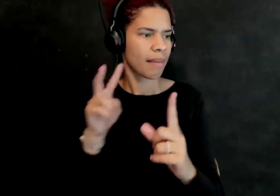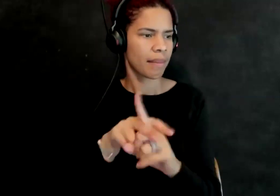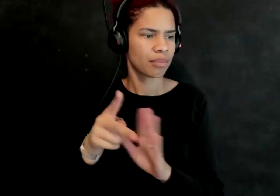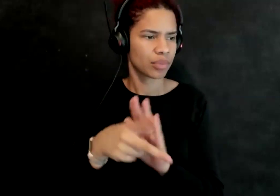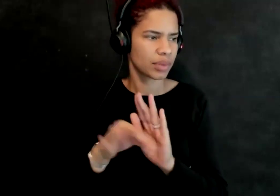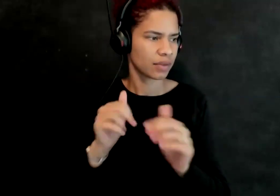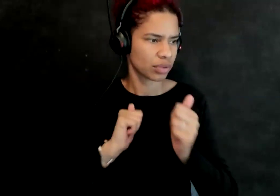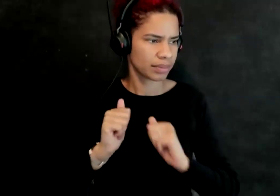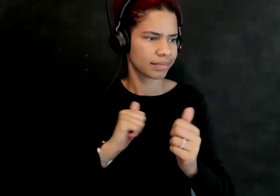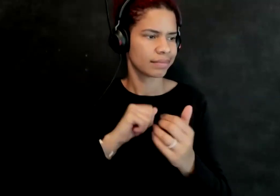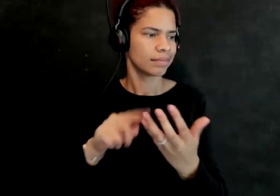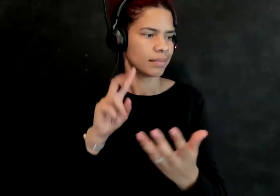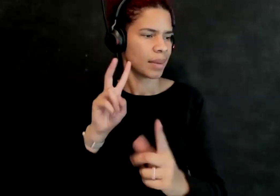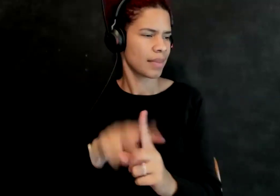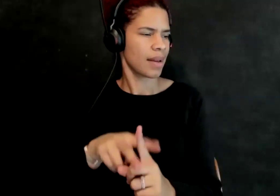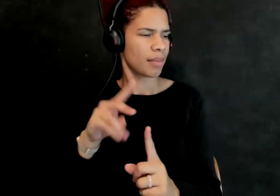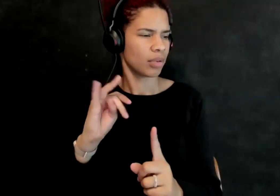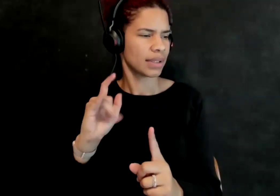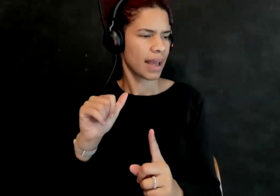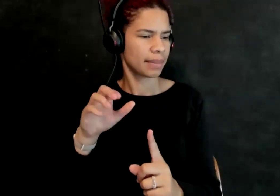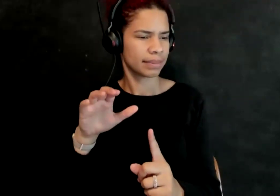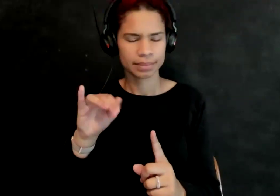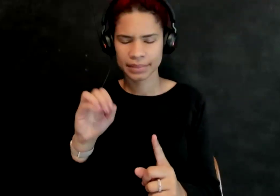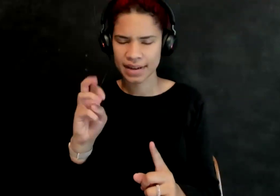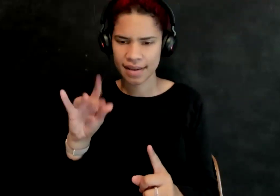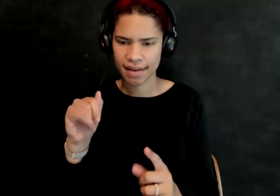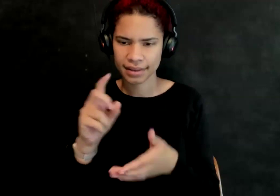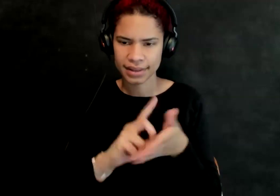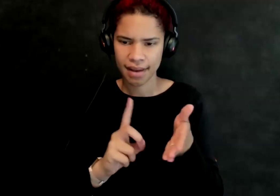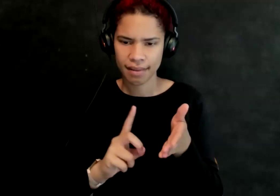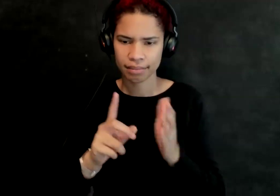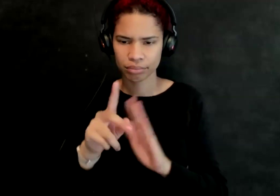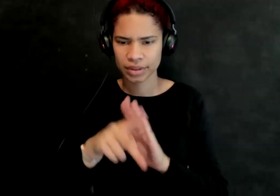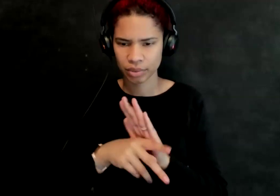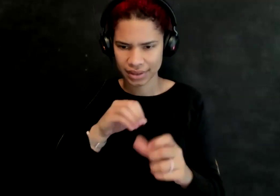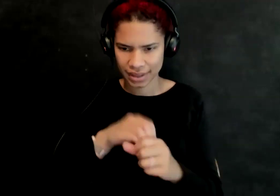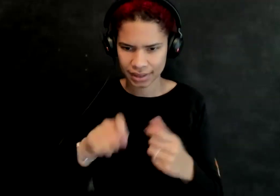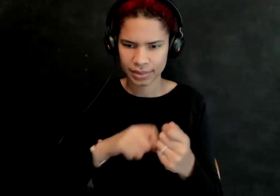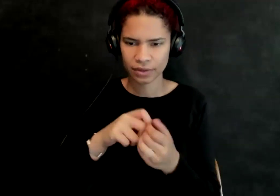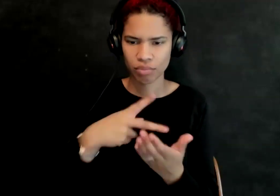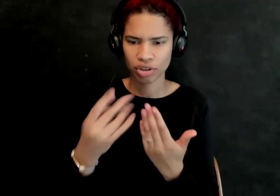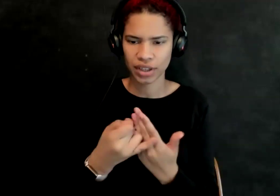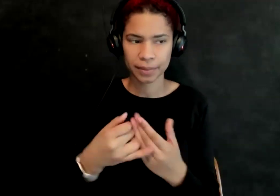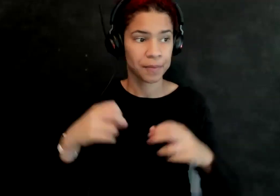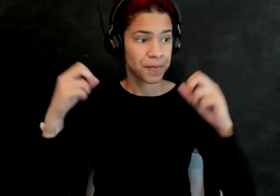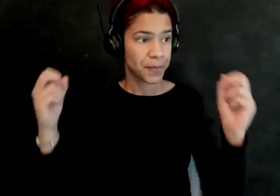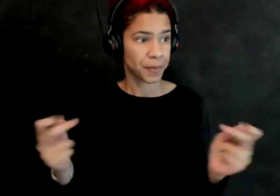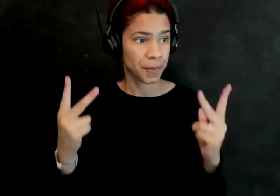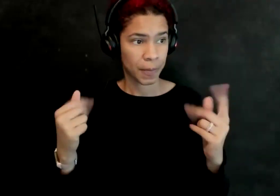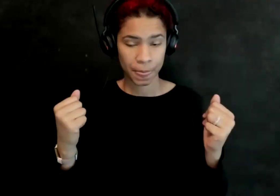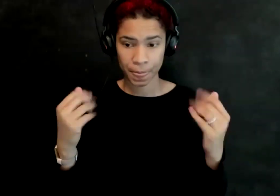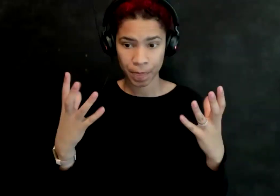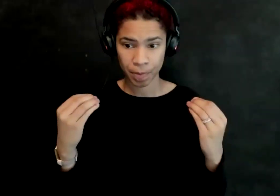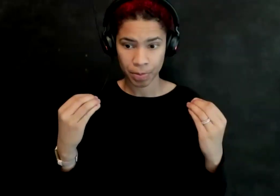the design principles into a project. Okay, so I want to